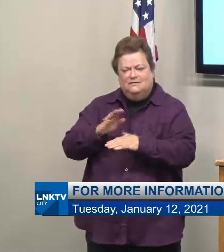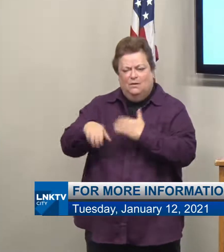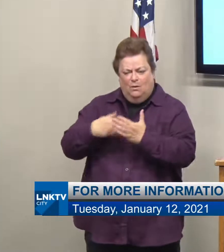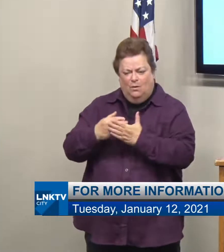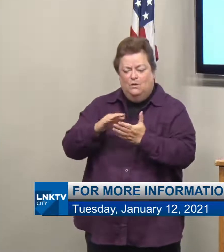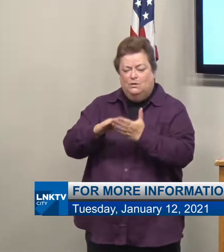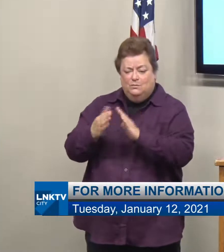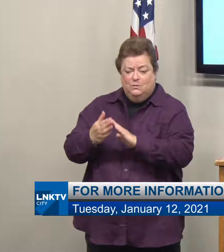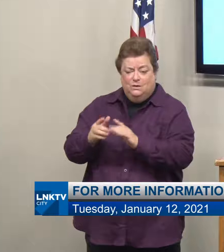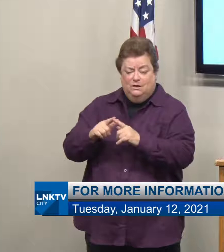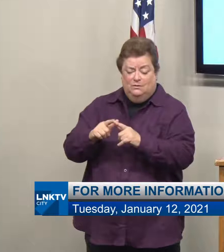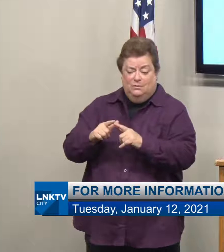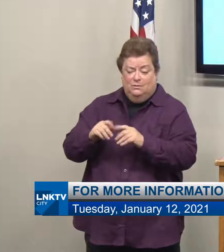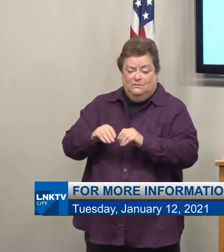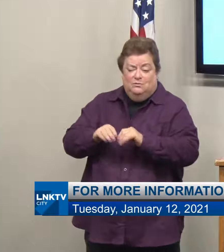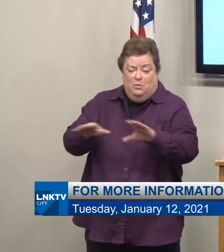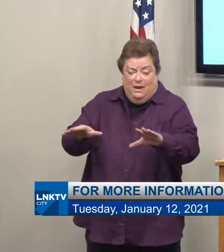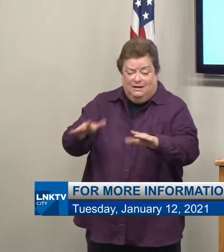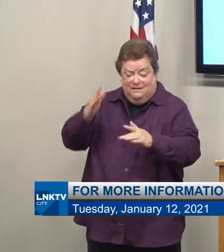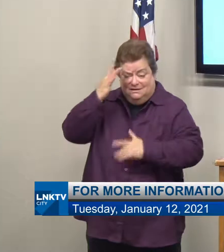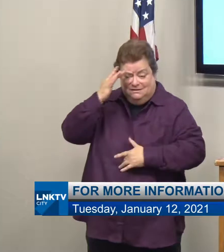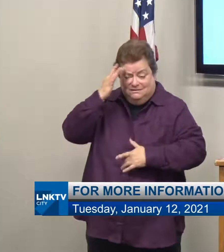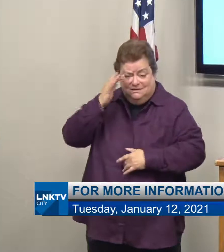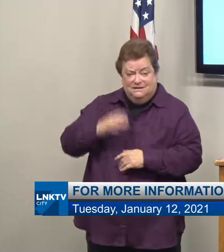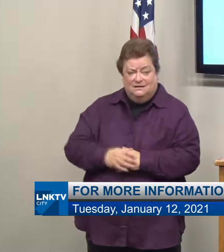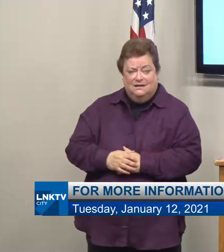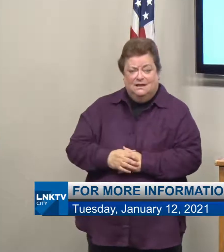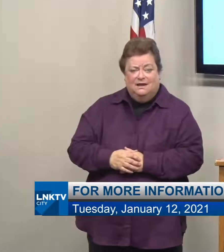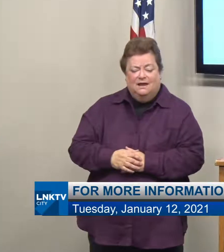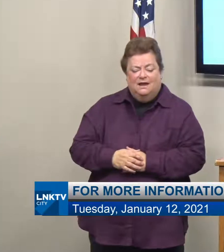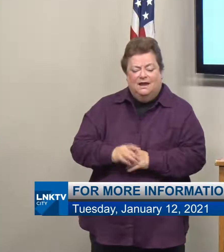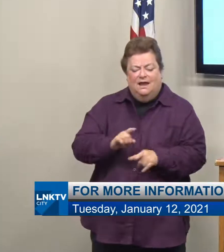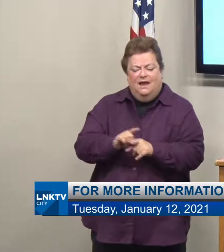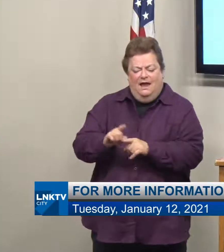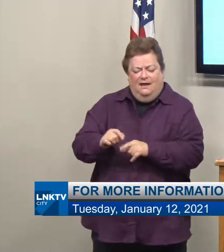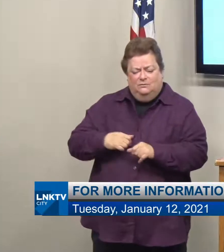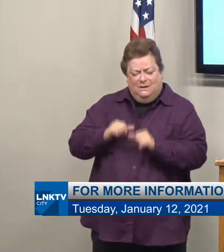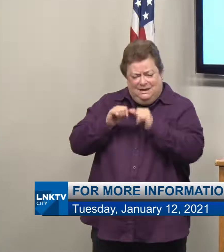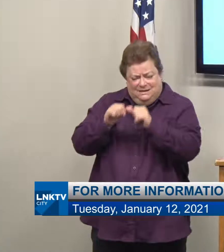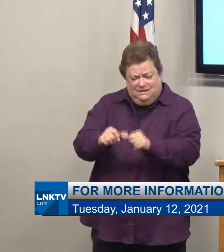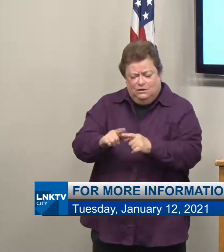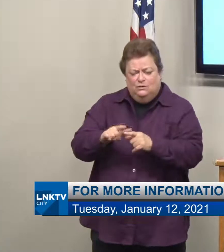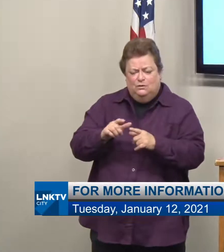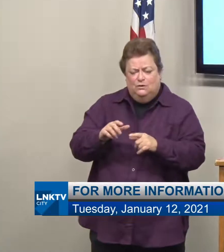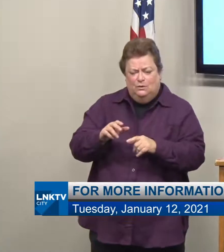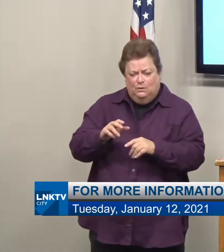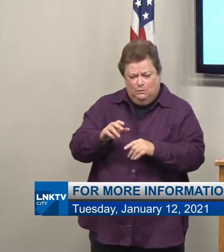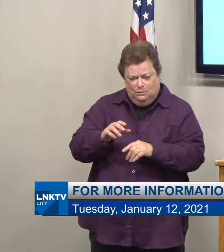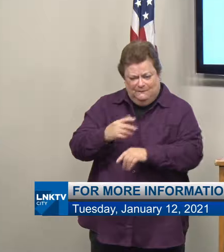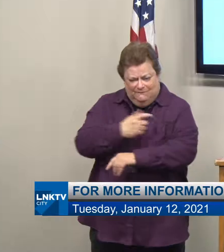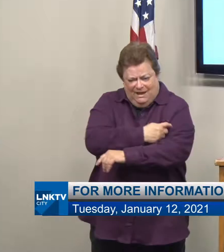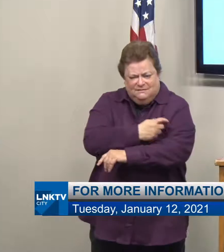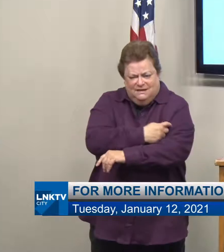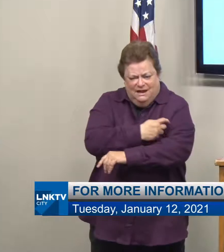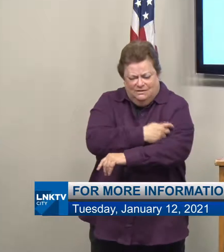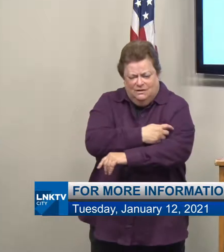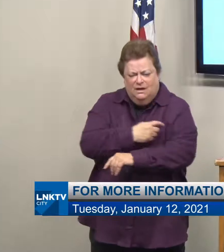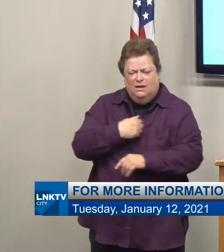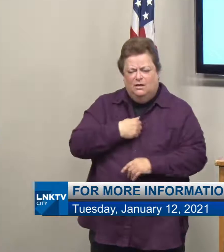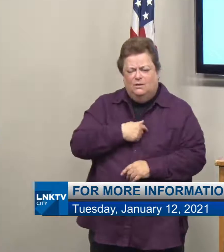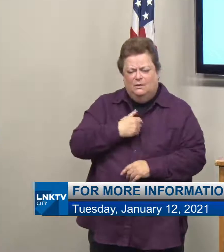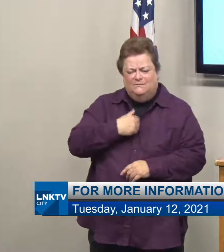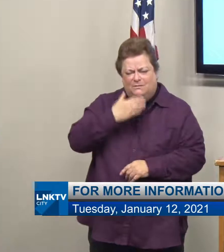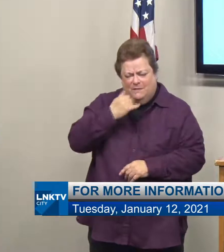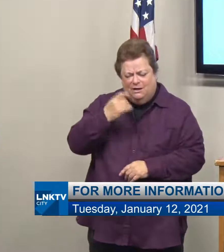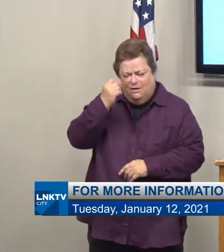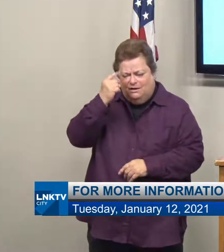of disease. As we continue our COVID-19 vaccination efforts, it's really helpful to have a general understanding of the vaccine,